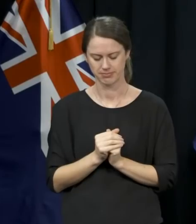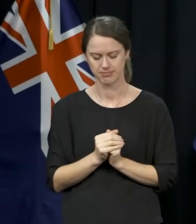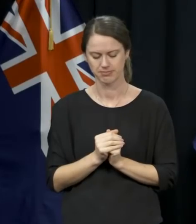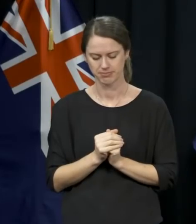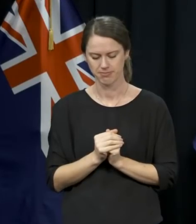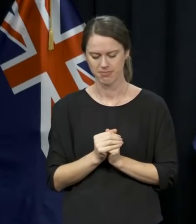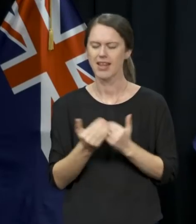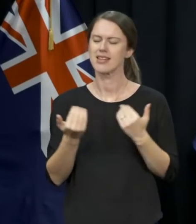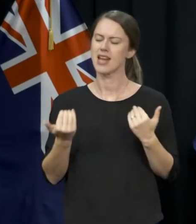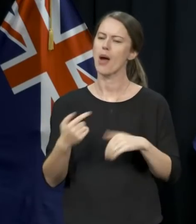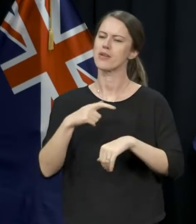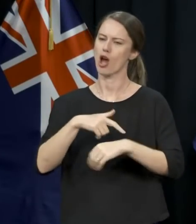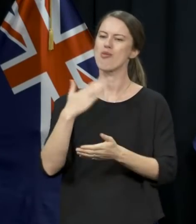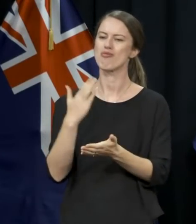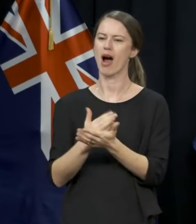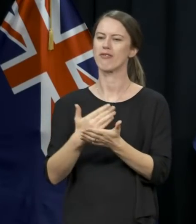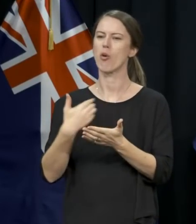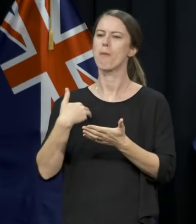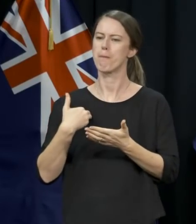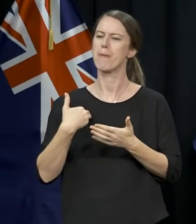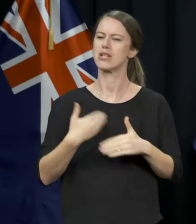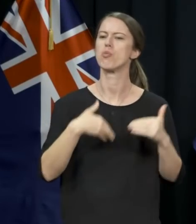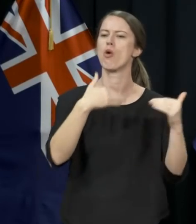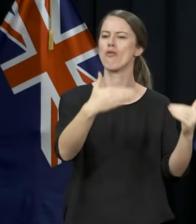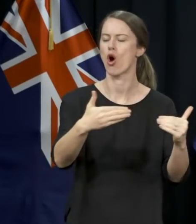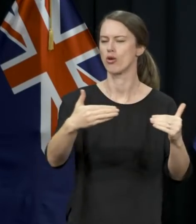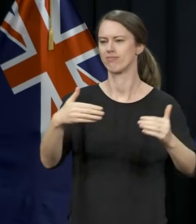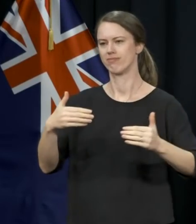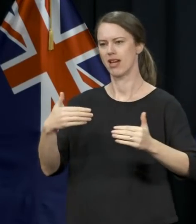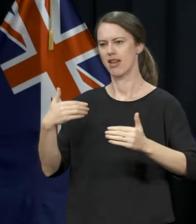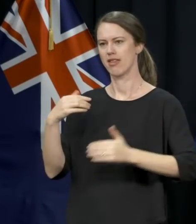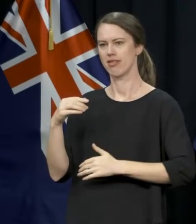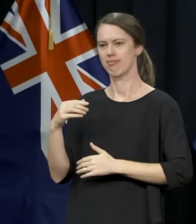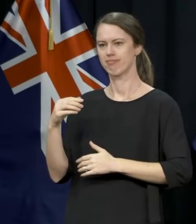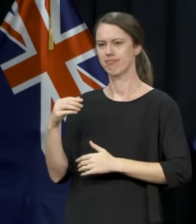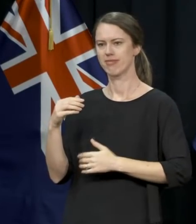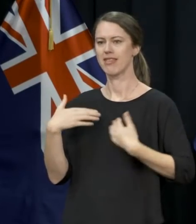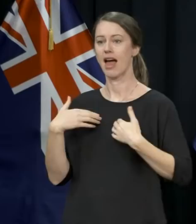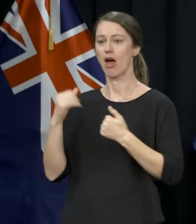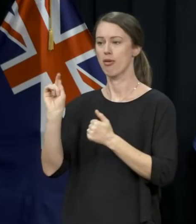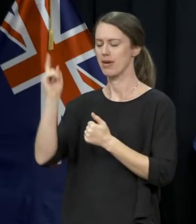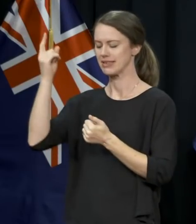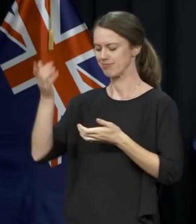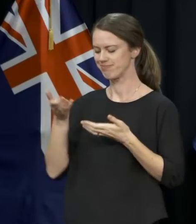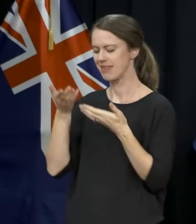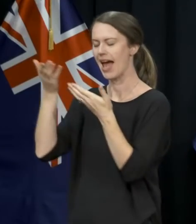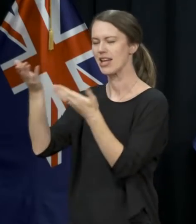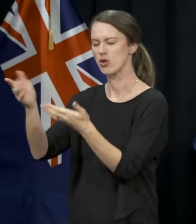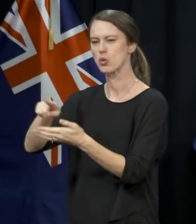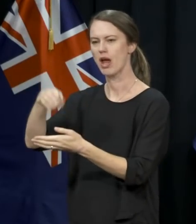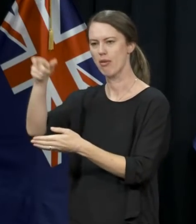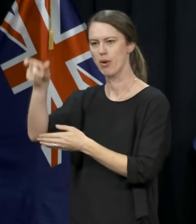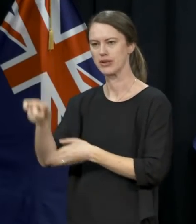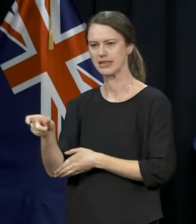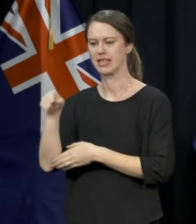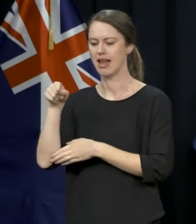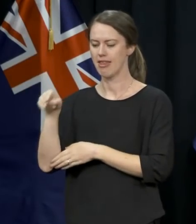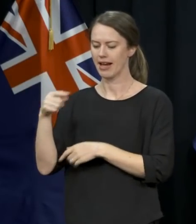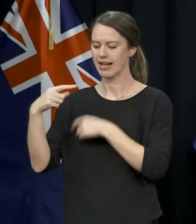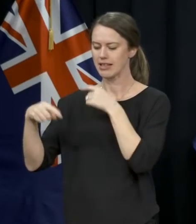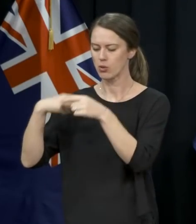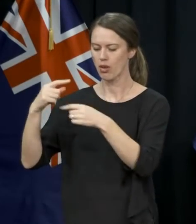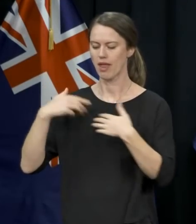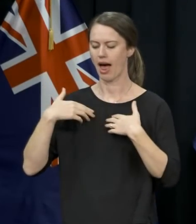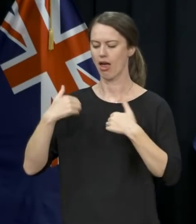The time is right to hand over to another minister to drive forward the changes proposed in the Health and Disability System Review, so ably led by